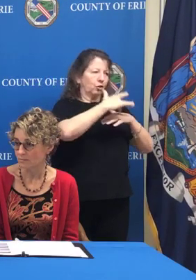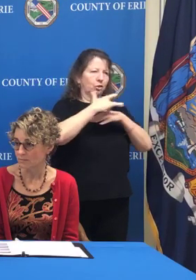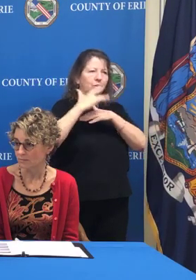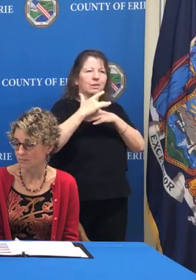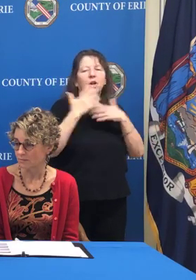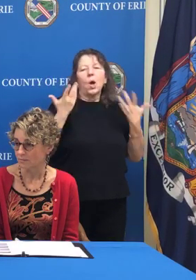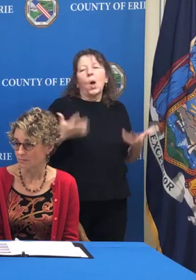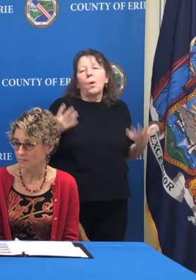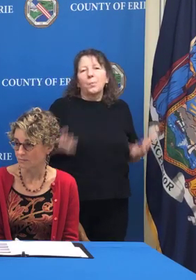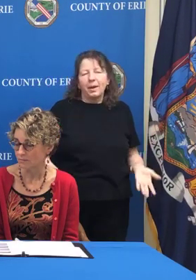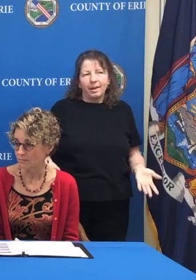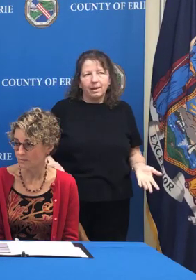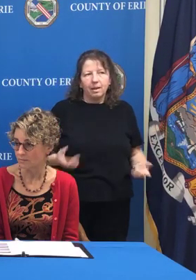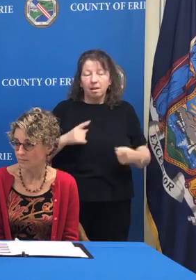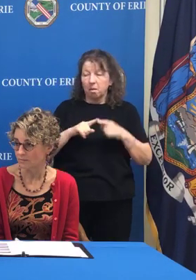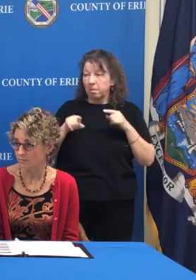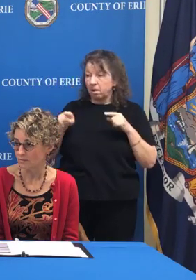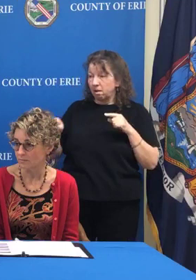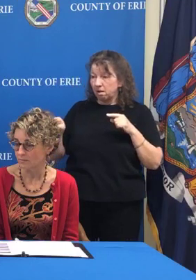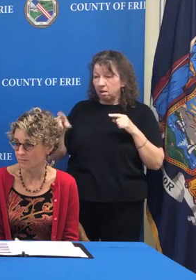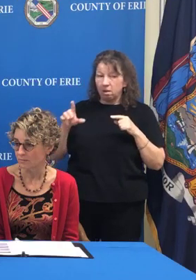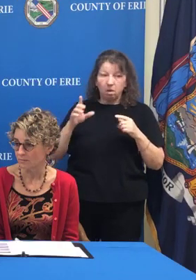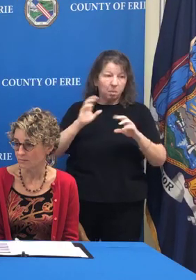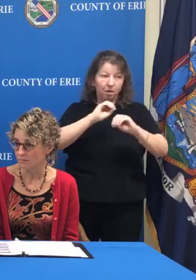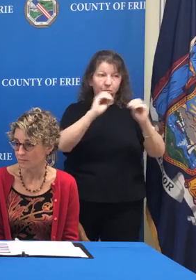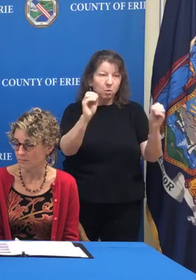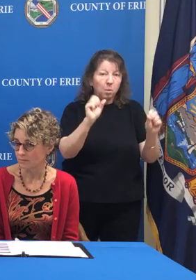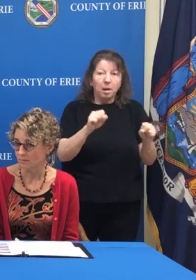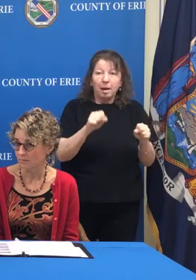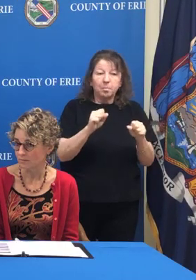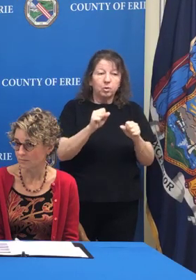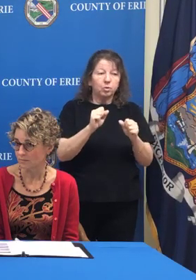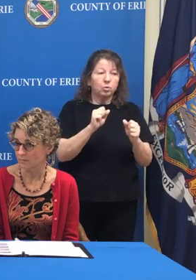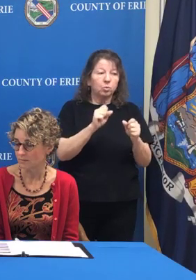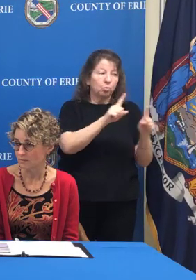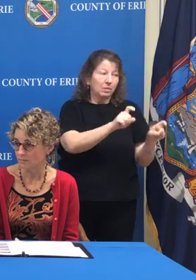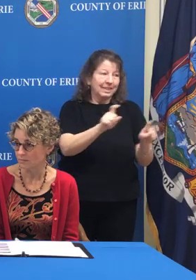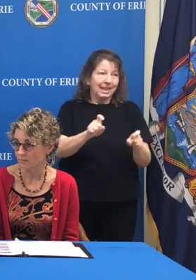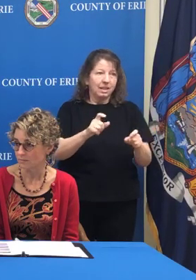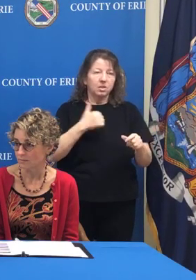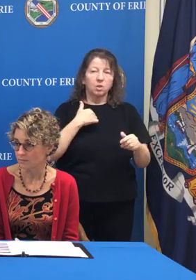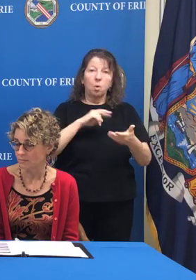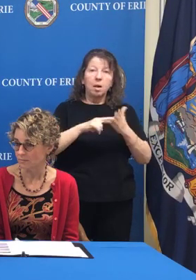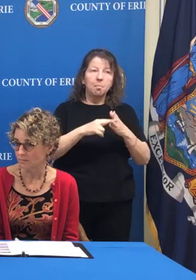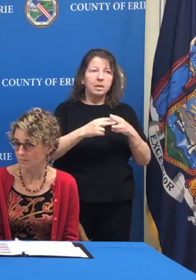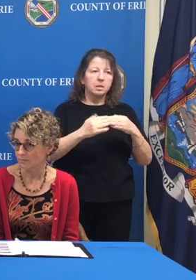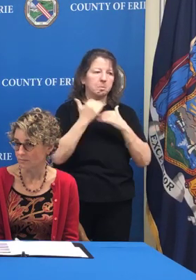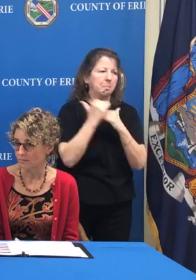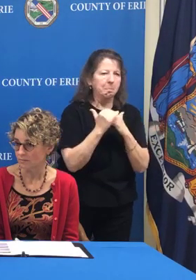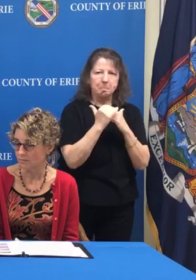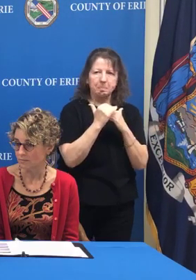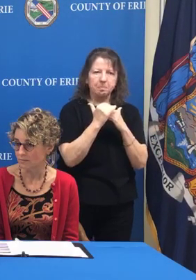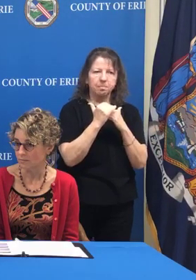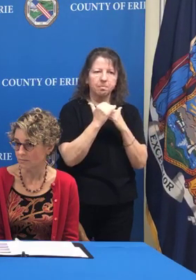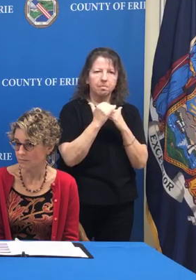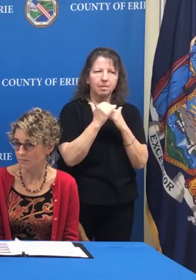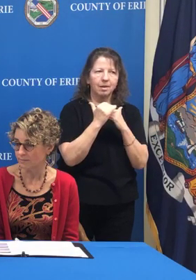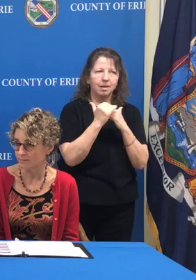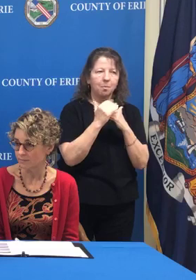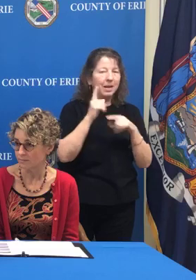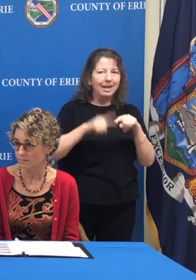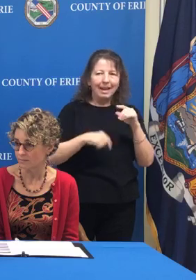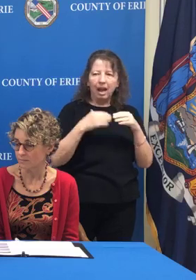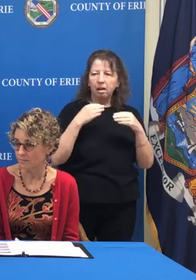any particular concern on your part that we simply just don't have the ability to loosen the restrictions and do more testing, which was, my